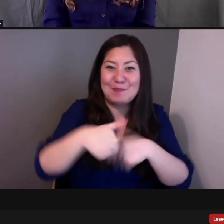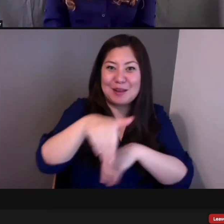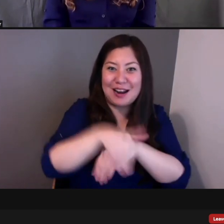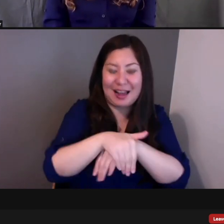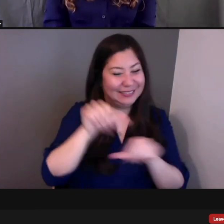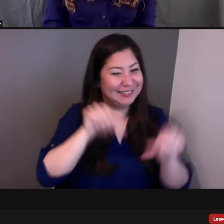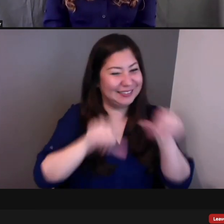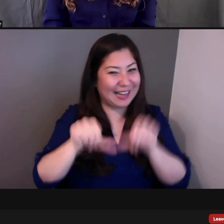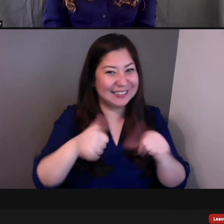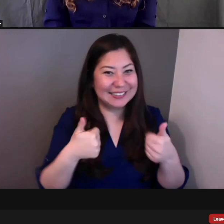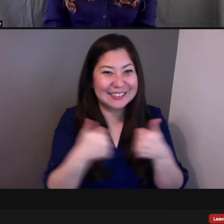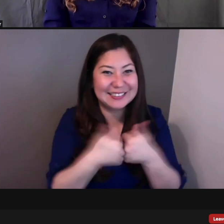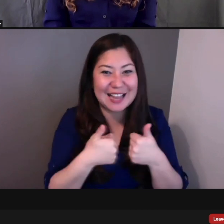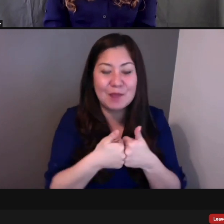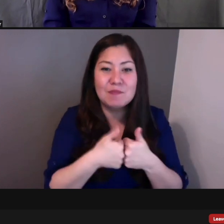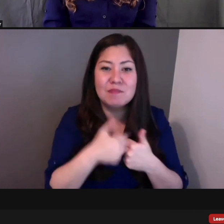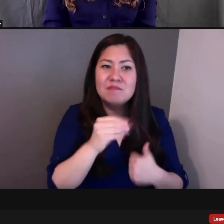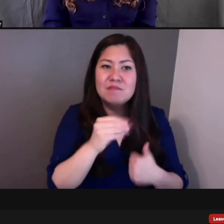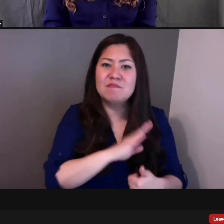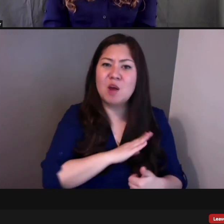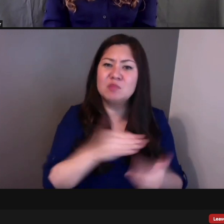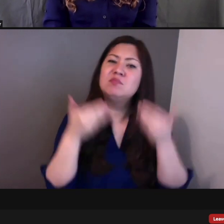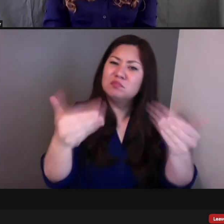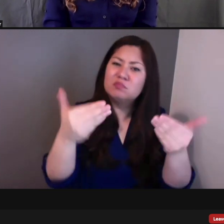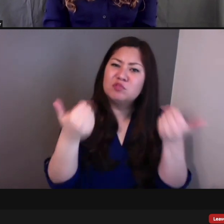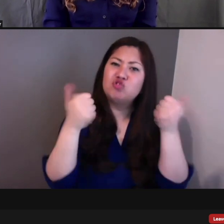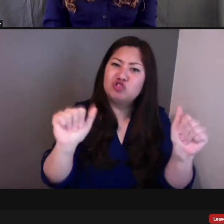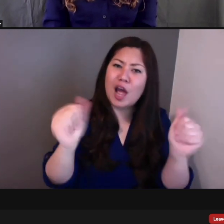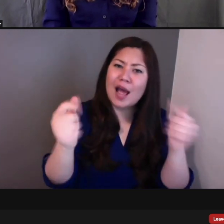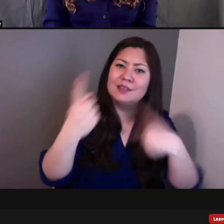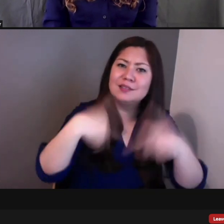then we came up with the logo, as you'll see here in this video.